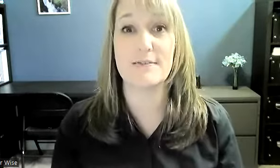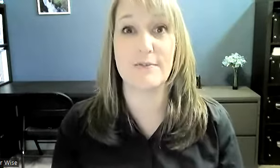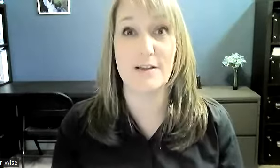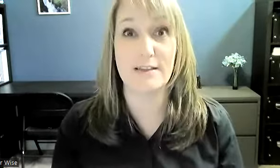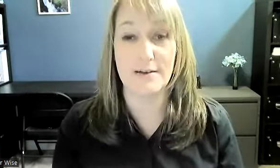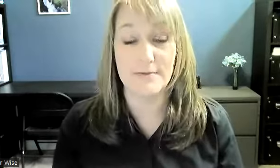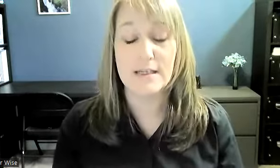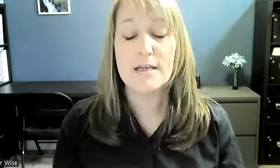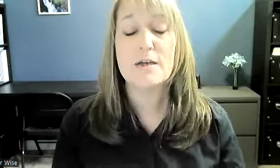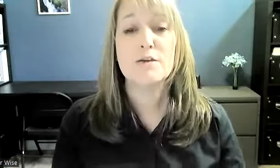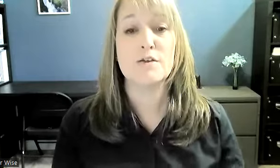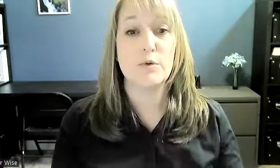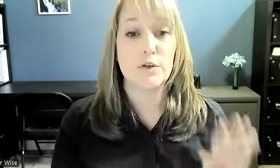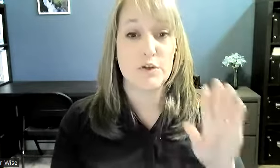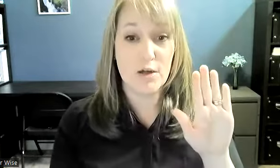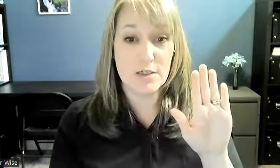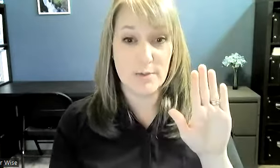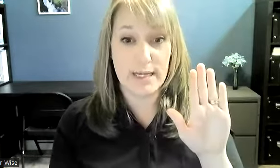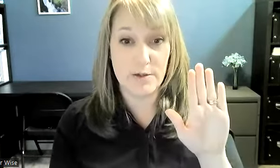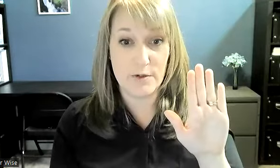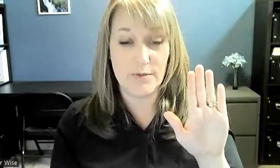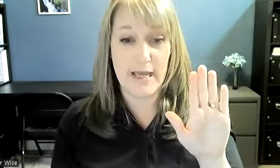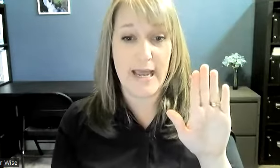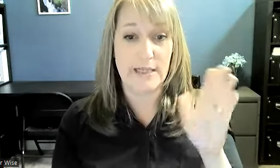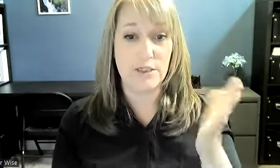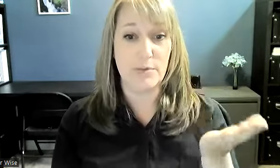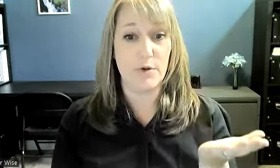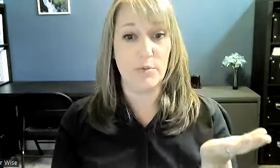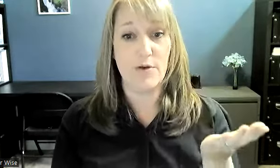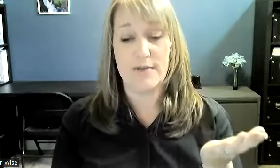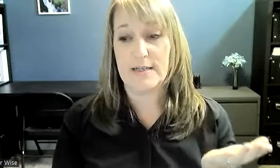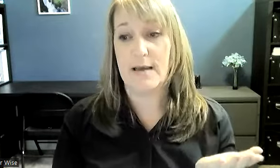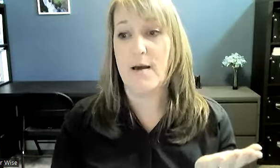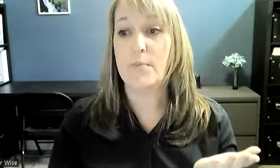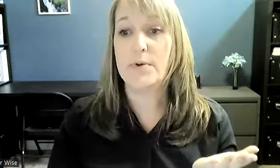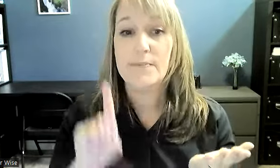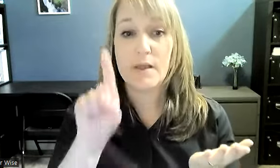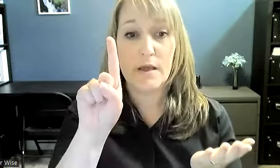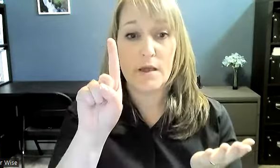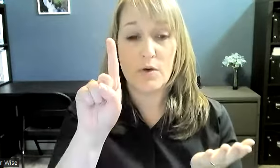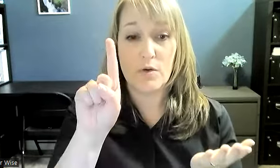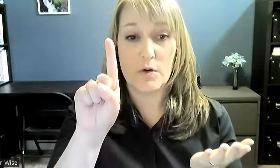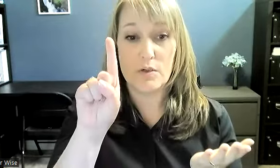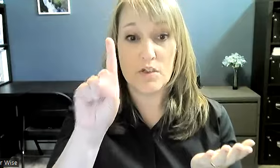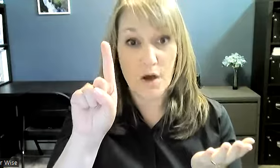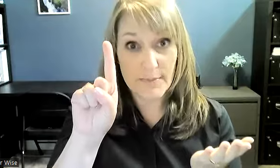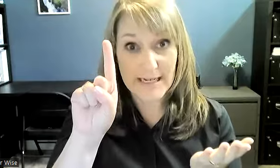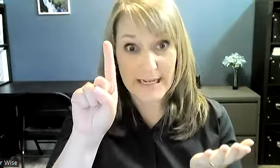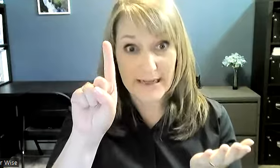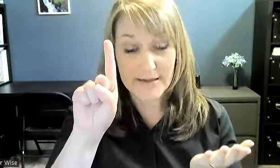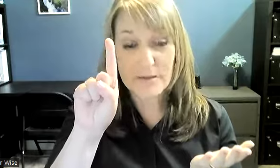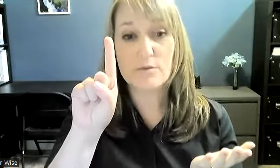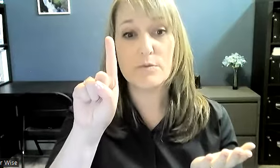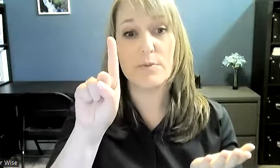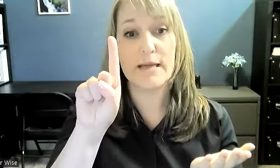fall in love. So when you're non-dominant hand, you want a flat hand shape with your palm facing up. Your dominant hand will be a